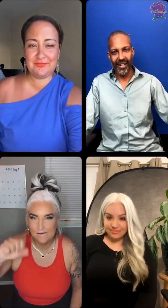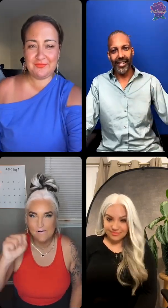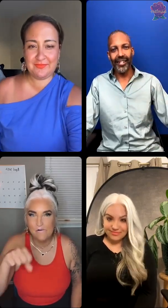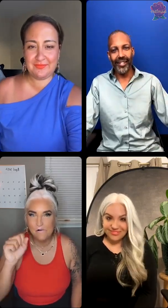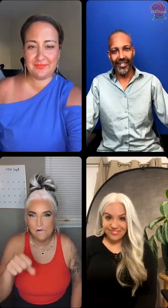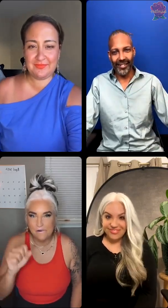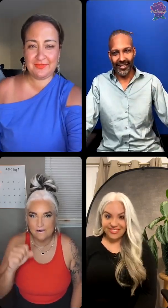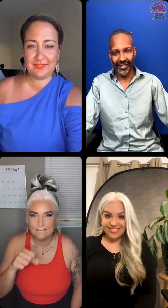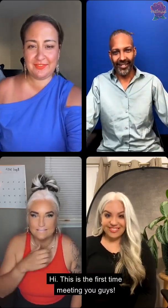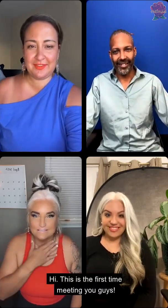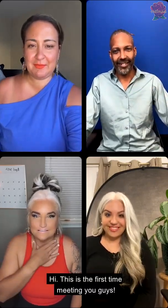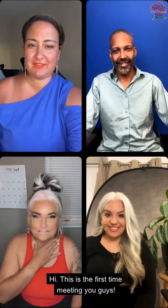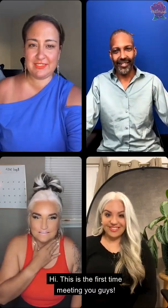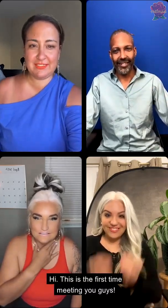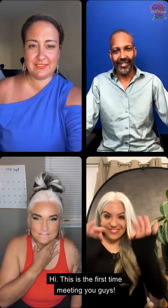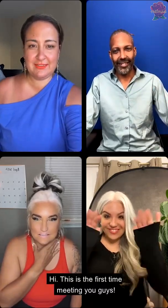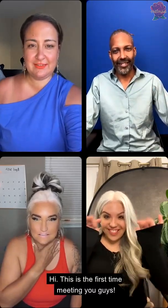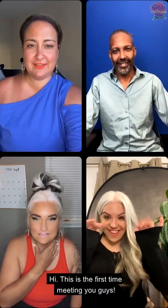Yeah, yeah.